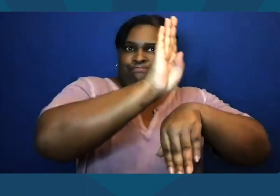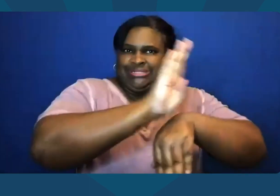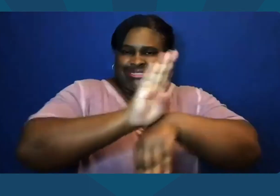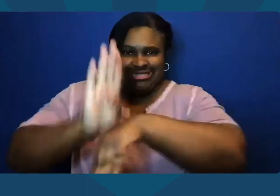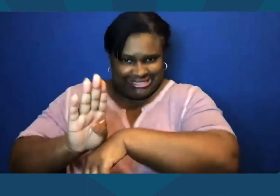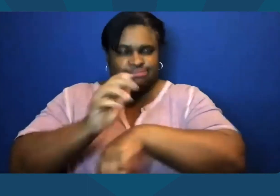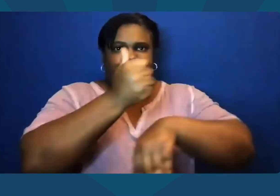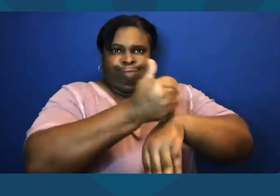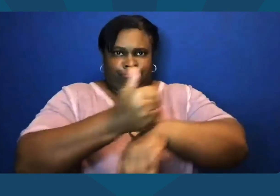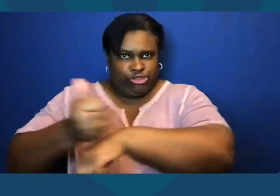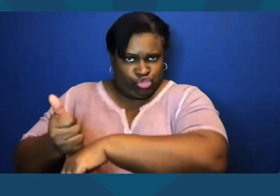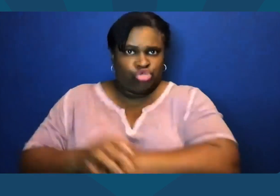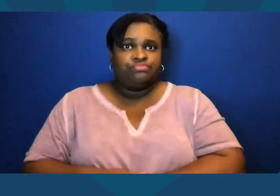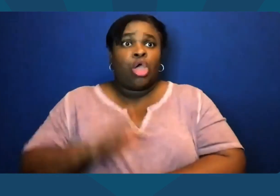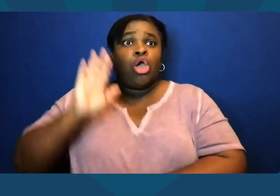sector.